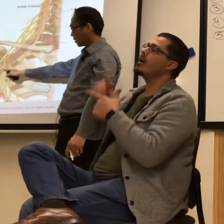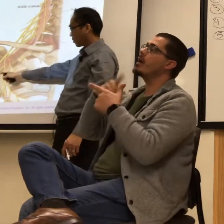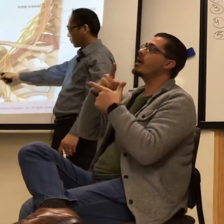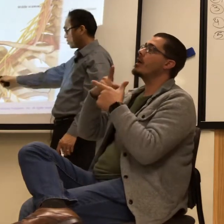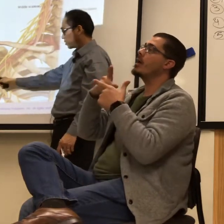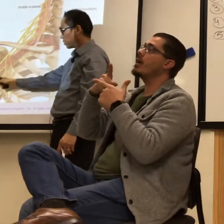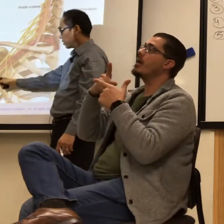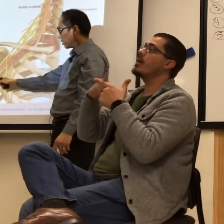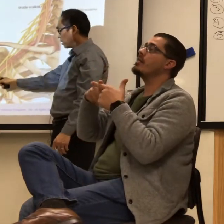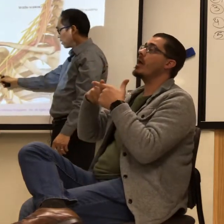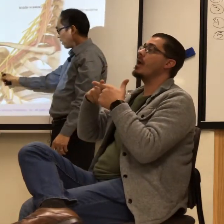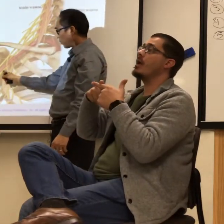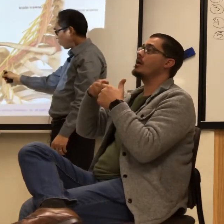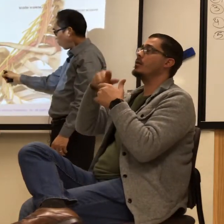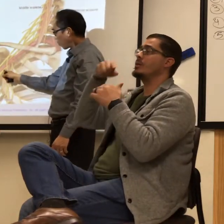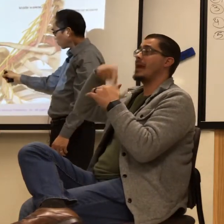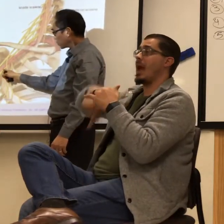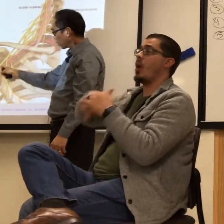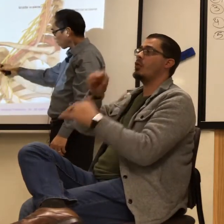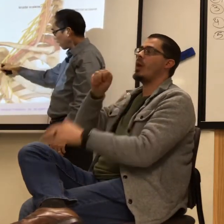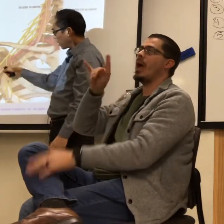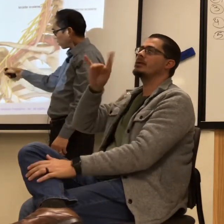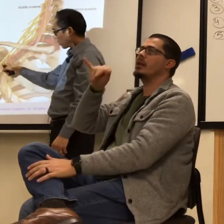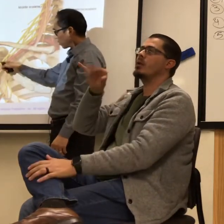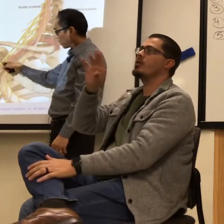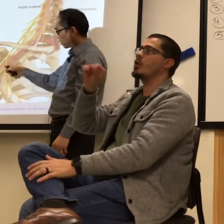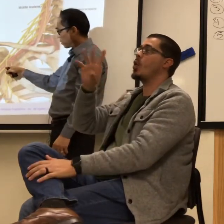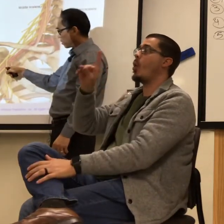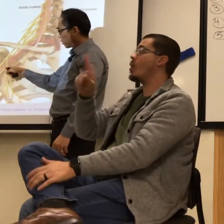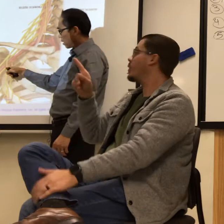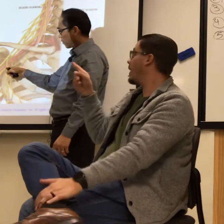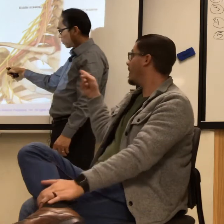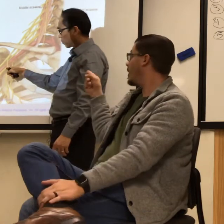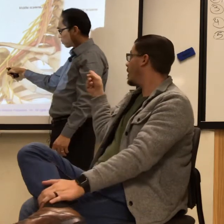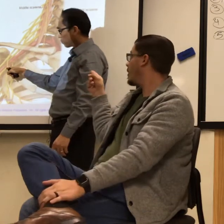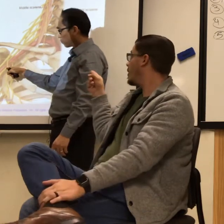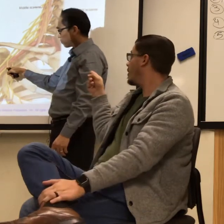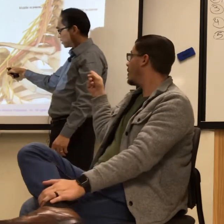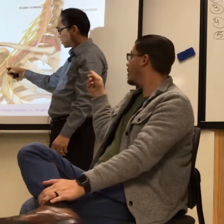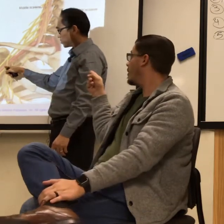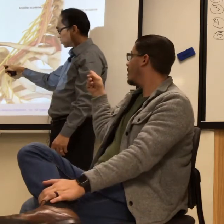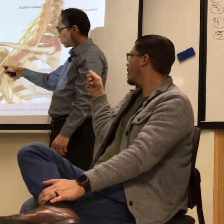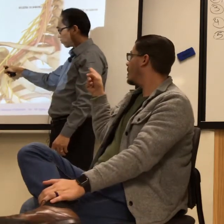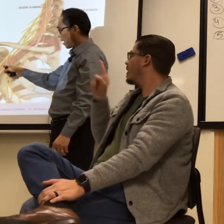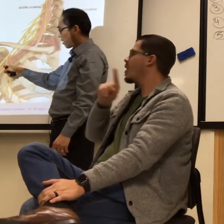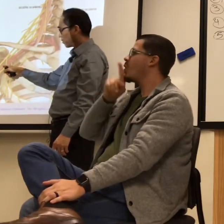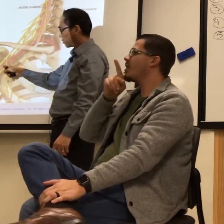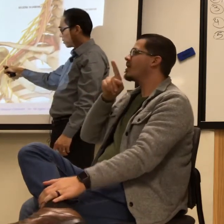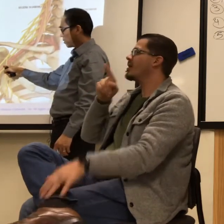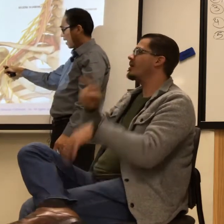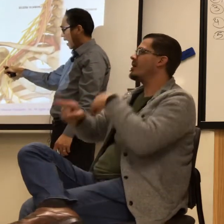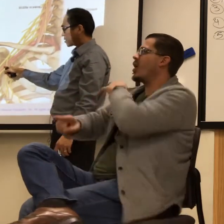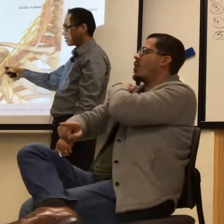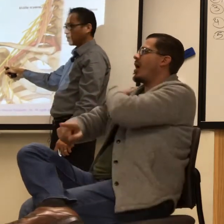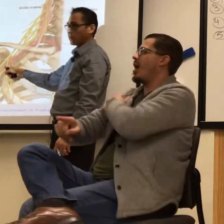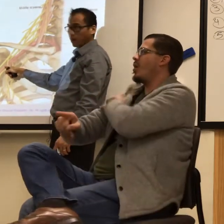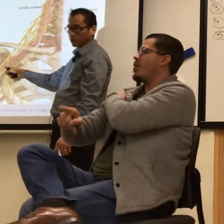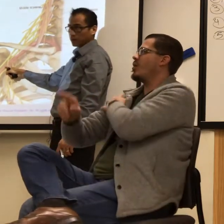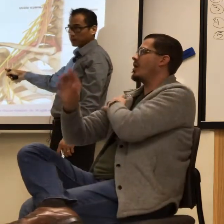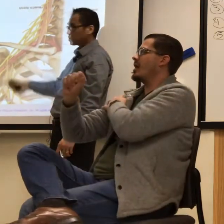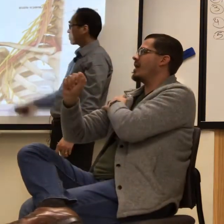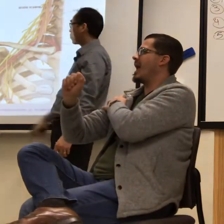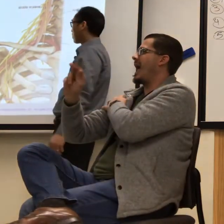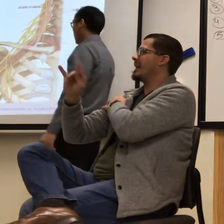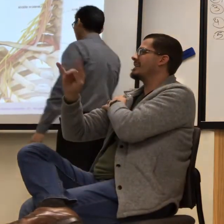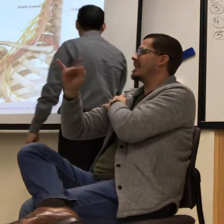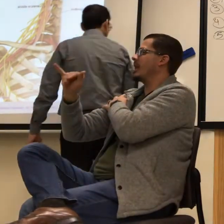the axillary region that the cords are right here and they're positioned around the axillary